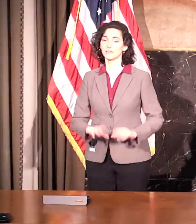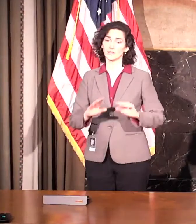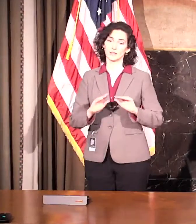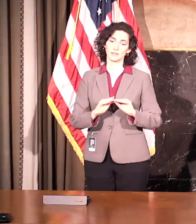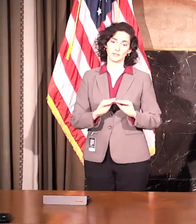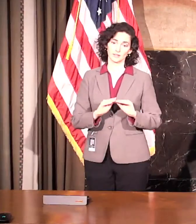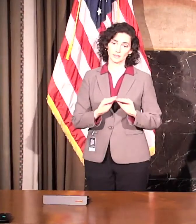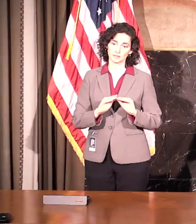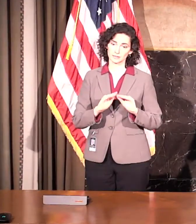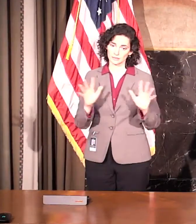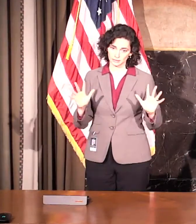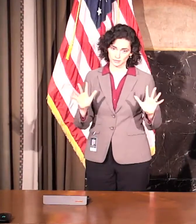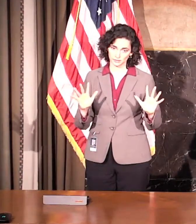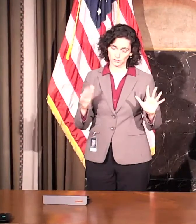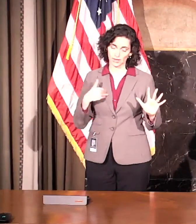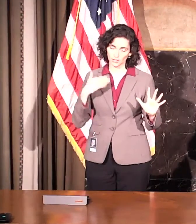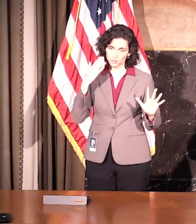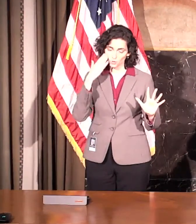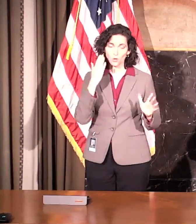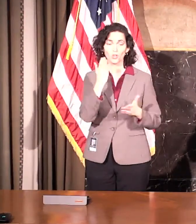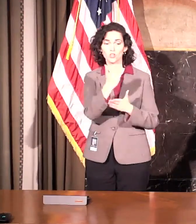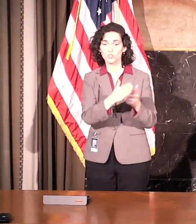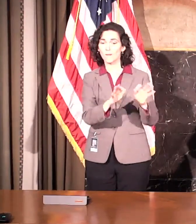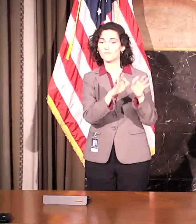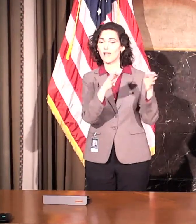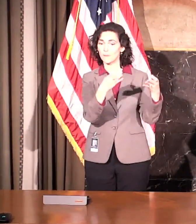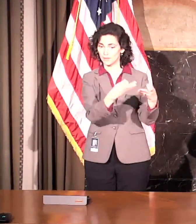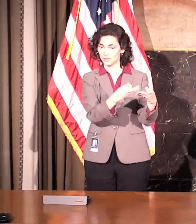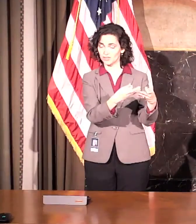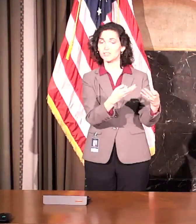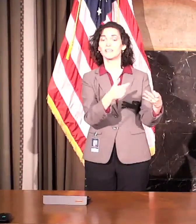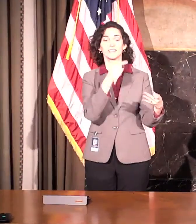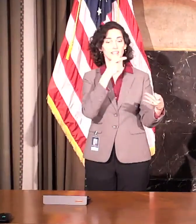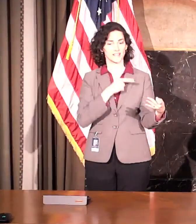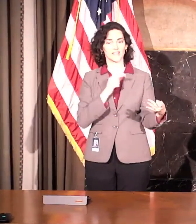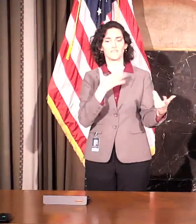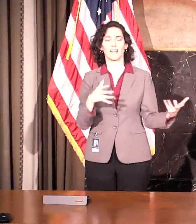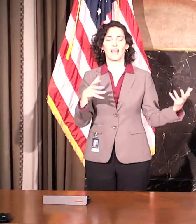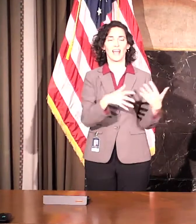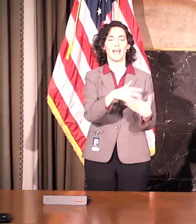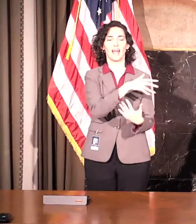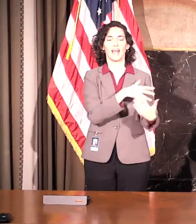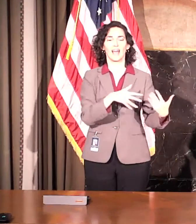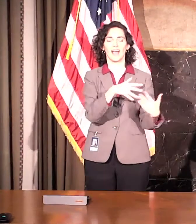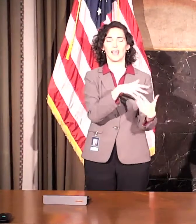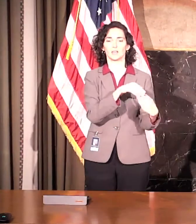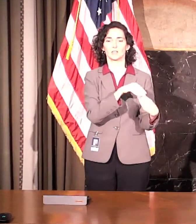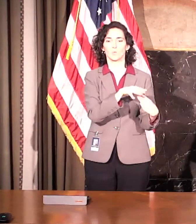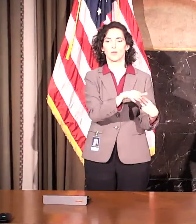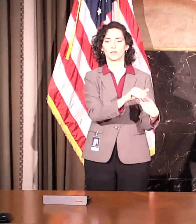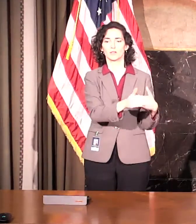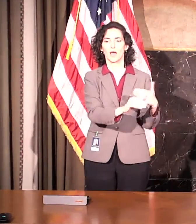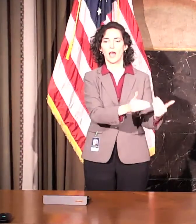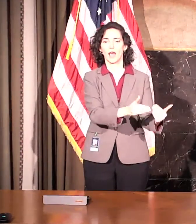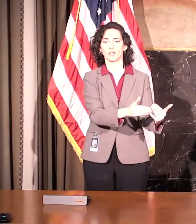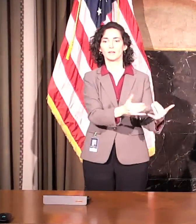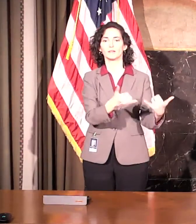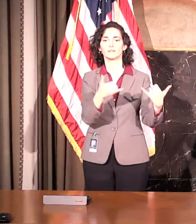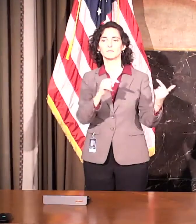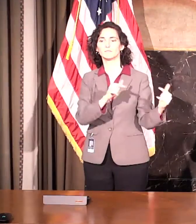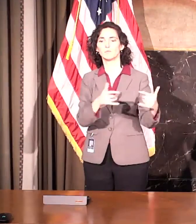families because they lost loved ones because of what happened during Thanksgiving. We don't want that to happen again. Nobody should want